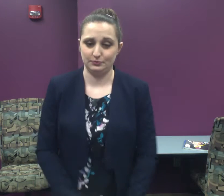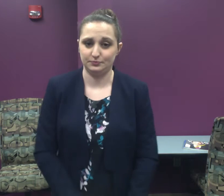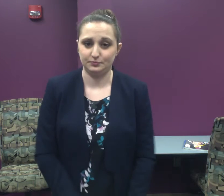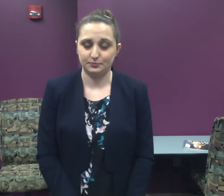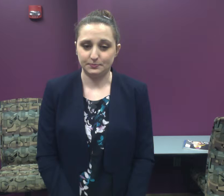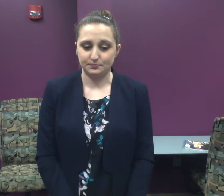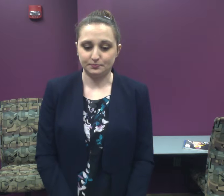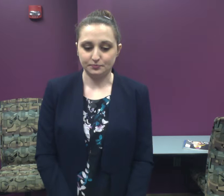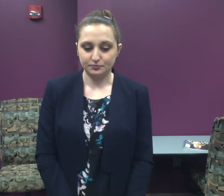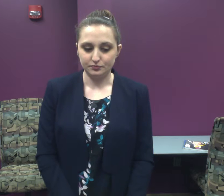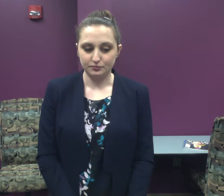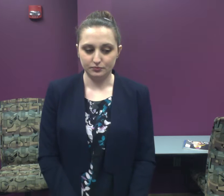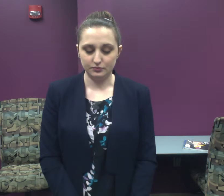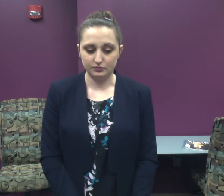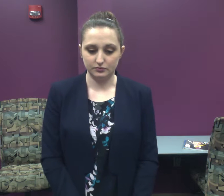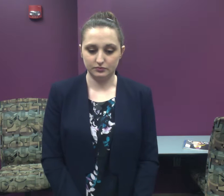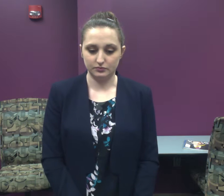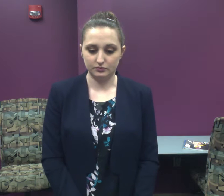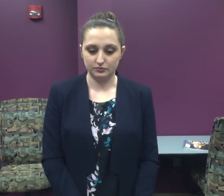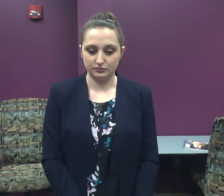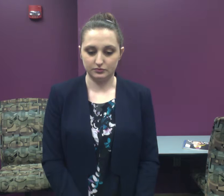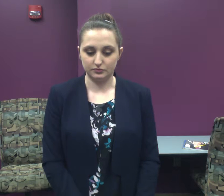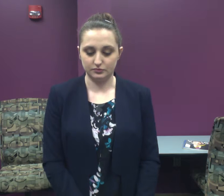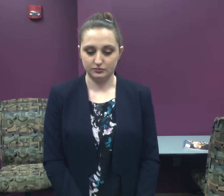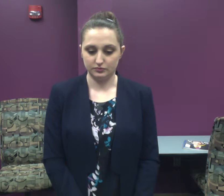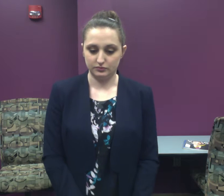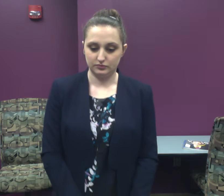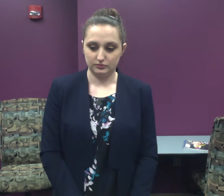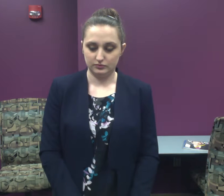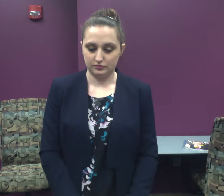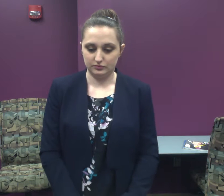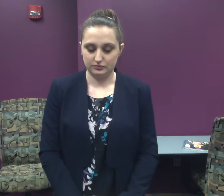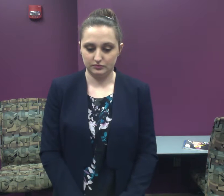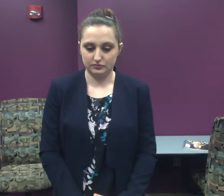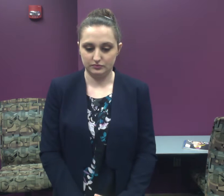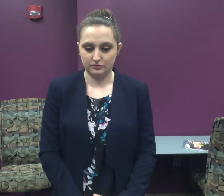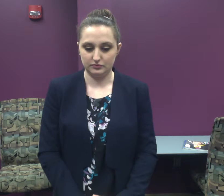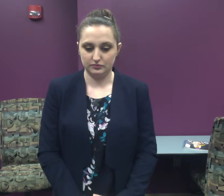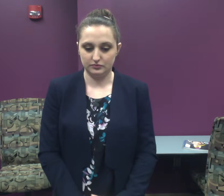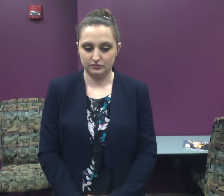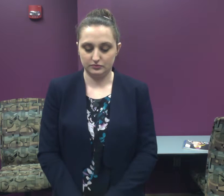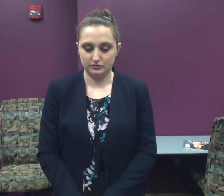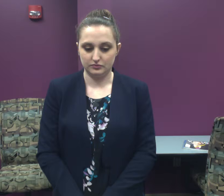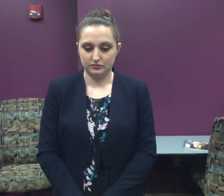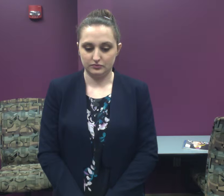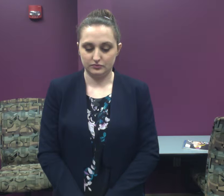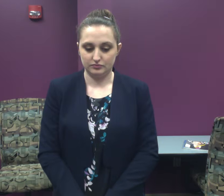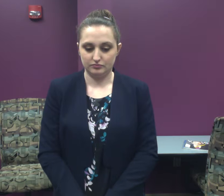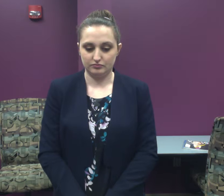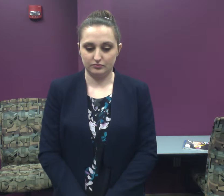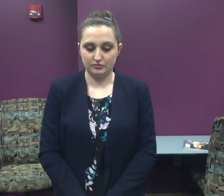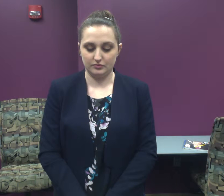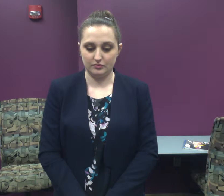should I say, confiscation of industrial might. Czechoslovakia, Germany, Poland, they loaded